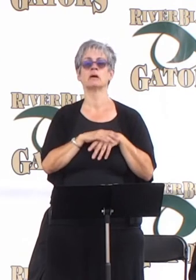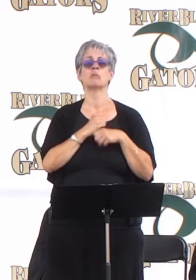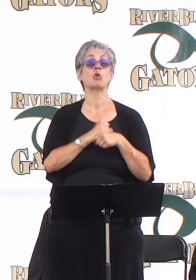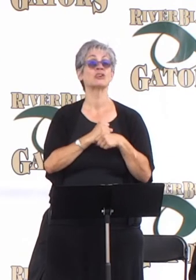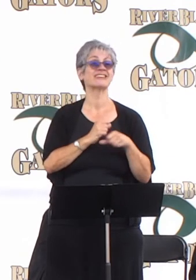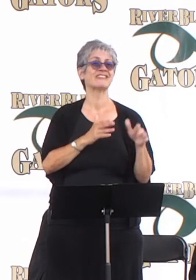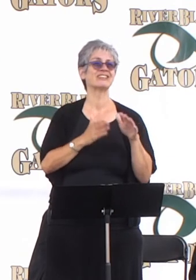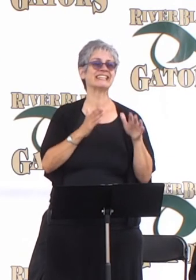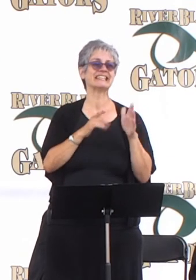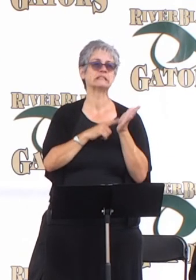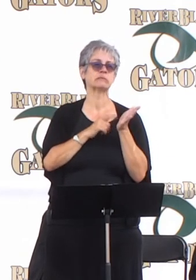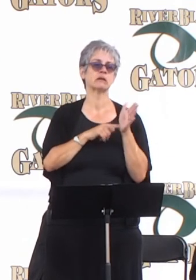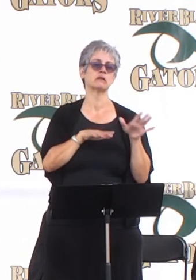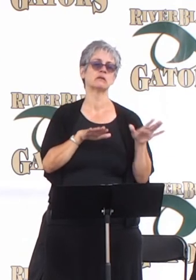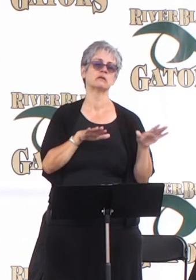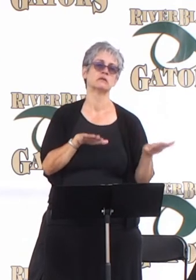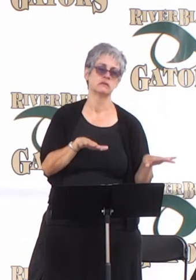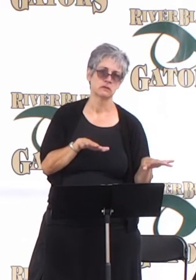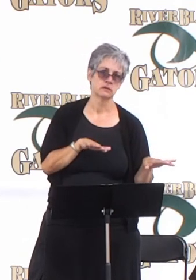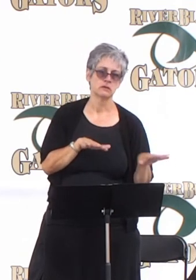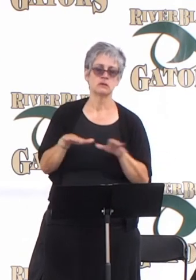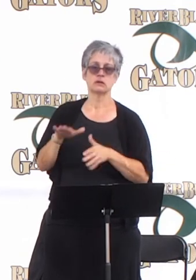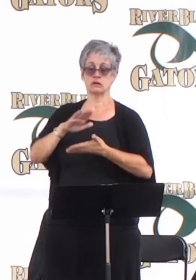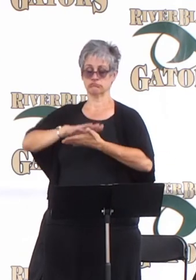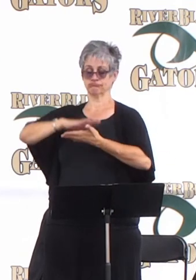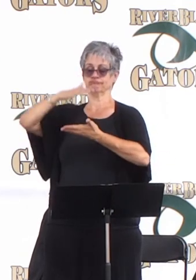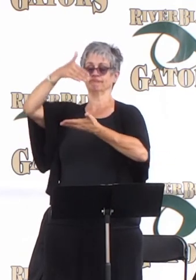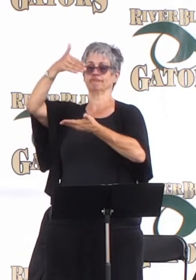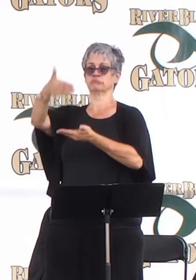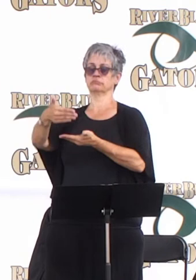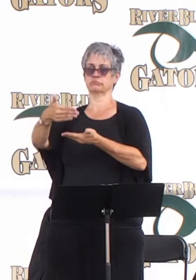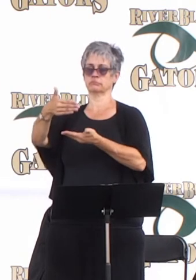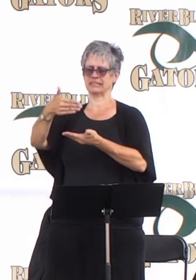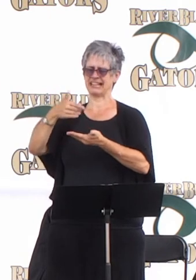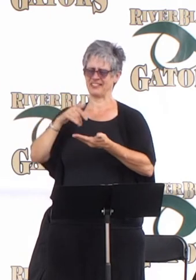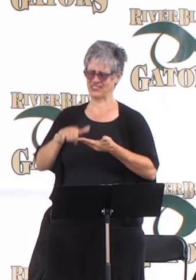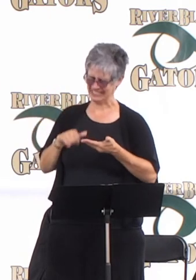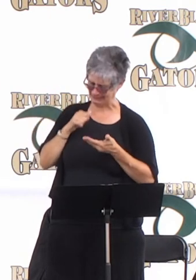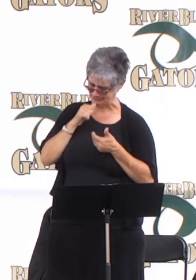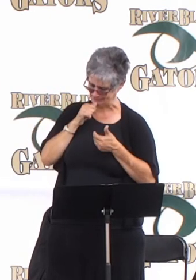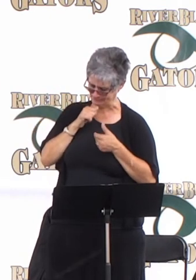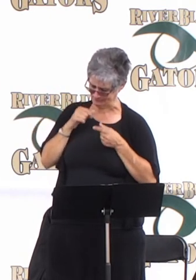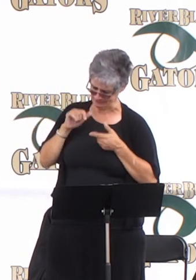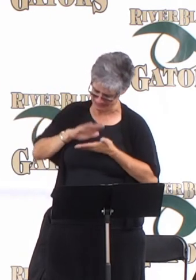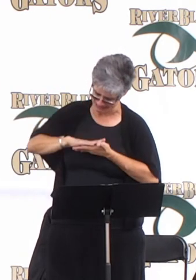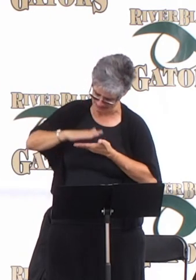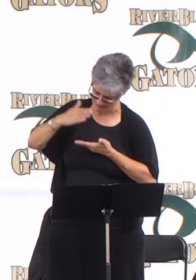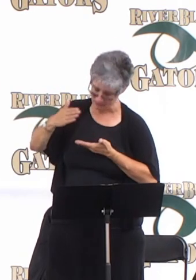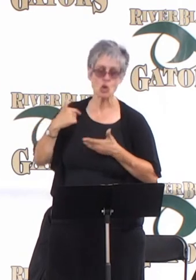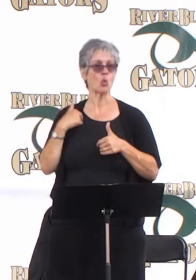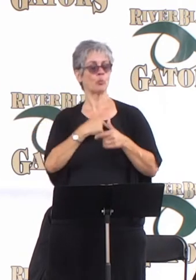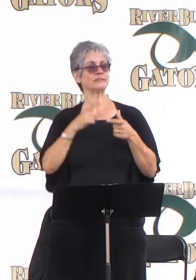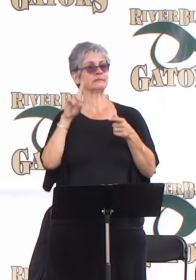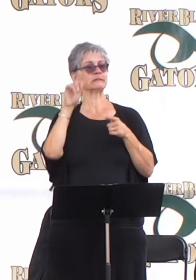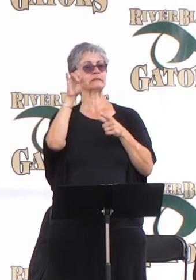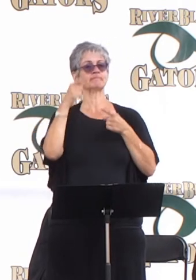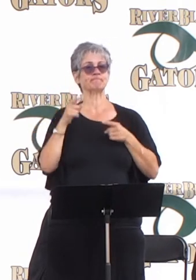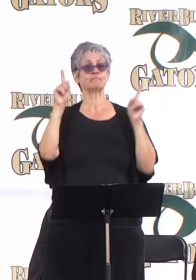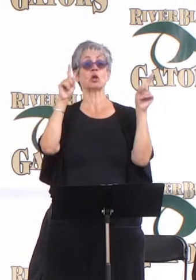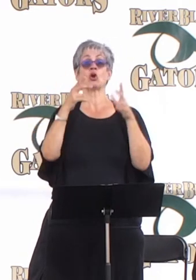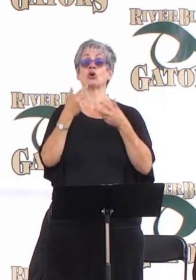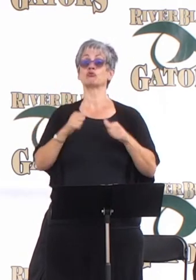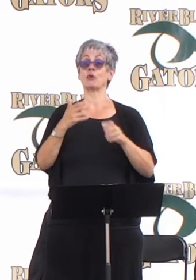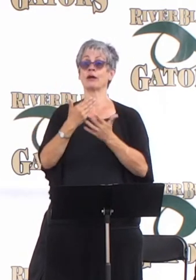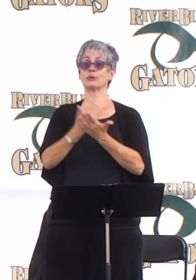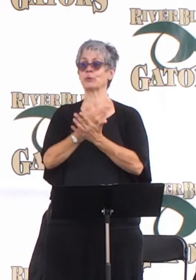to open one's MacBook was a losing game, but we fell forward. We tried new hobbies during quarantine, got jobs to keep